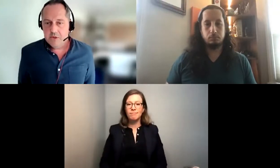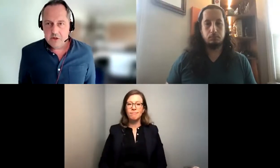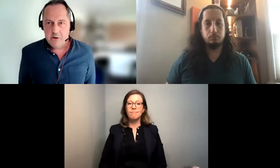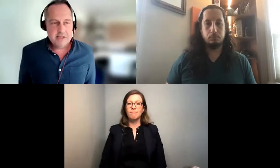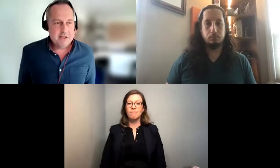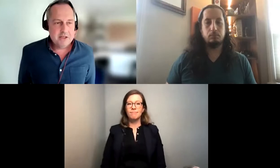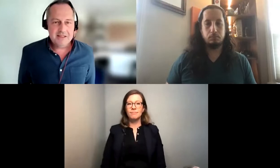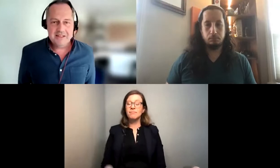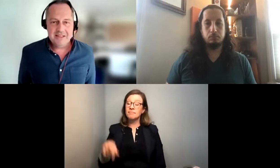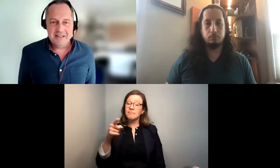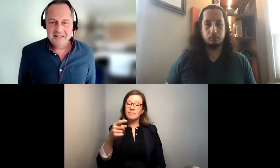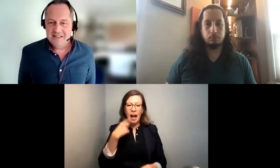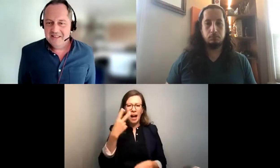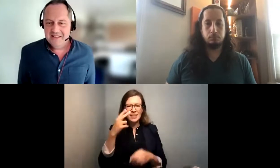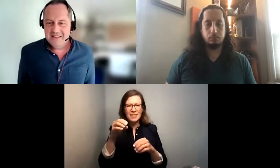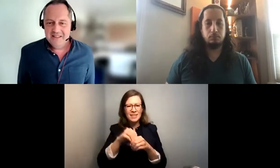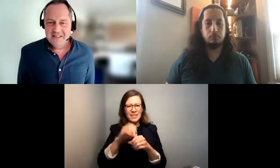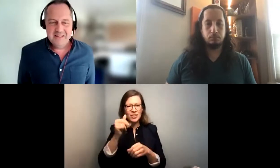There's some good comments in the chat, incidentally.